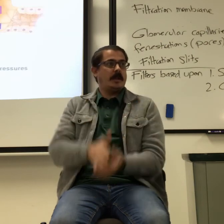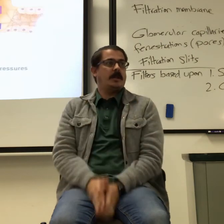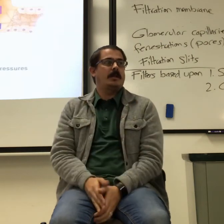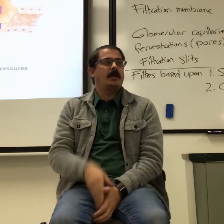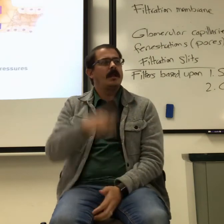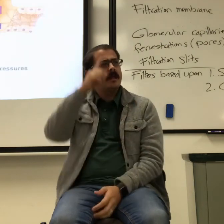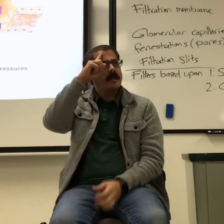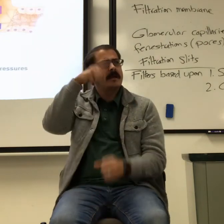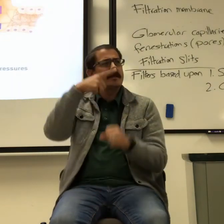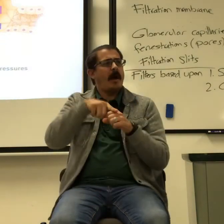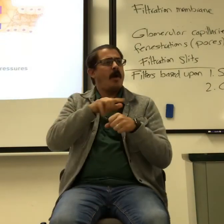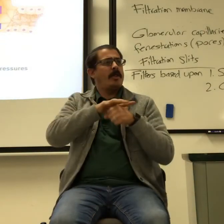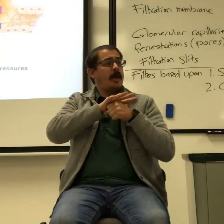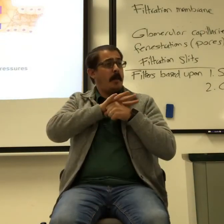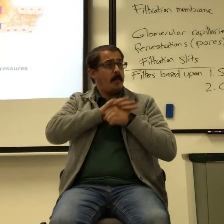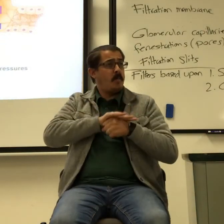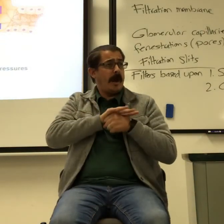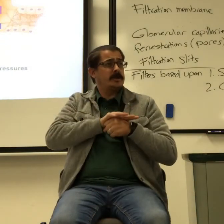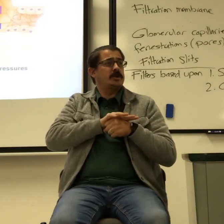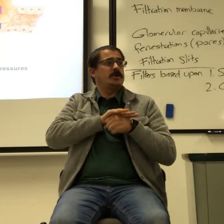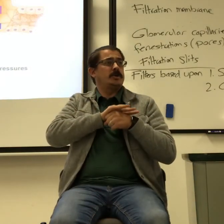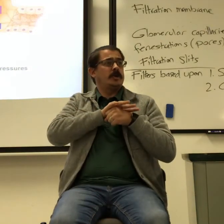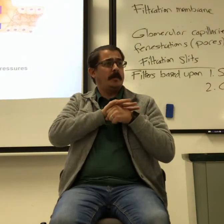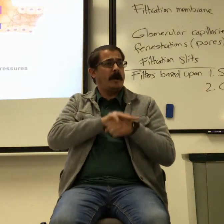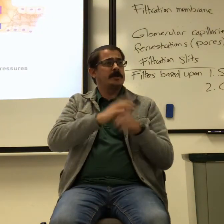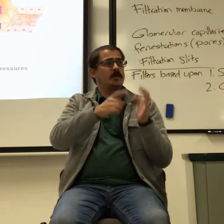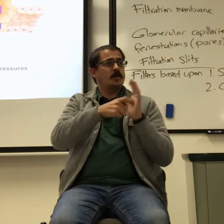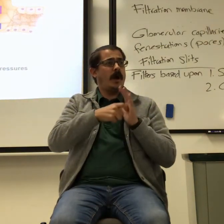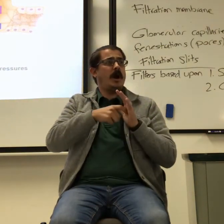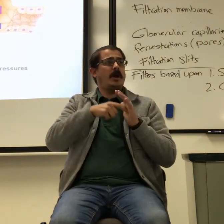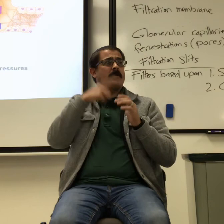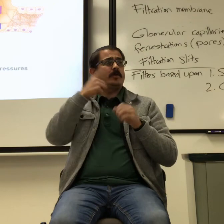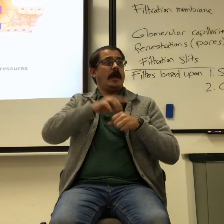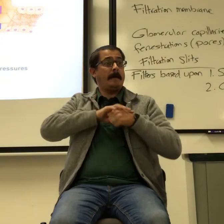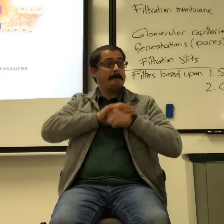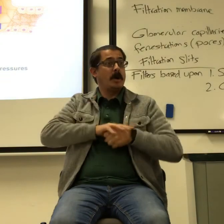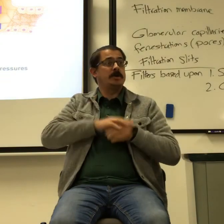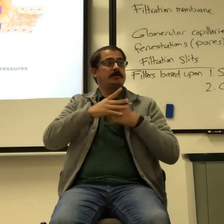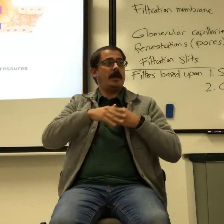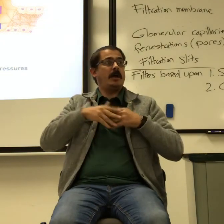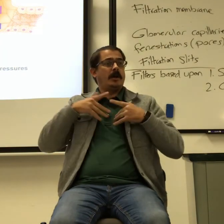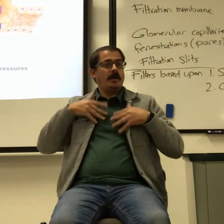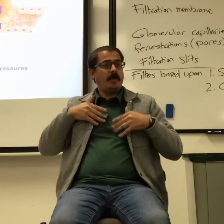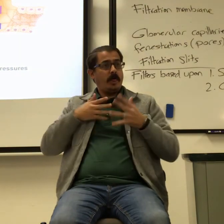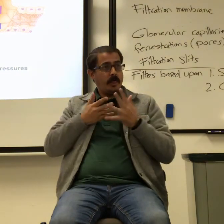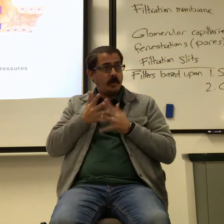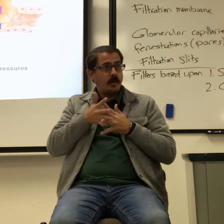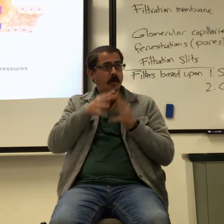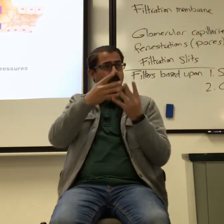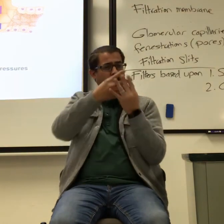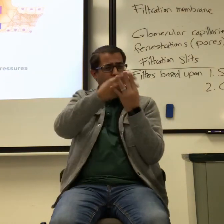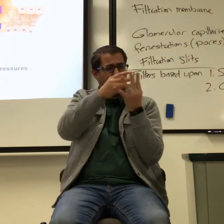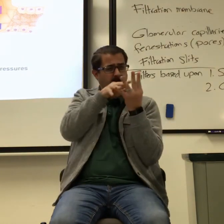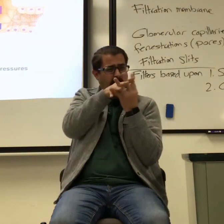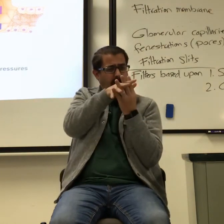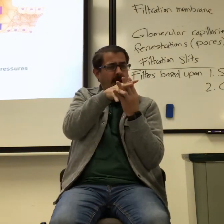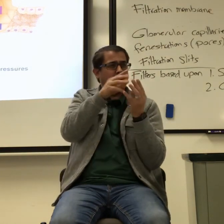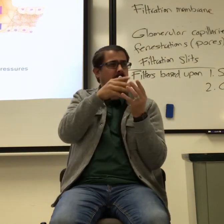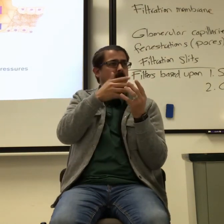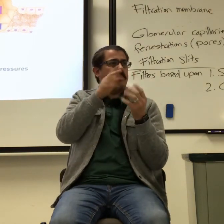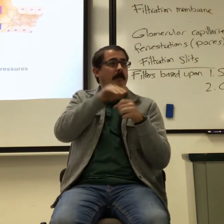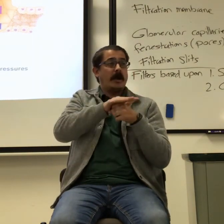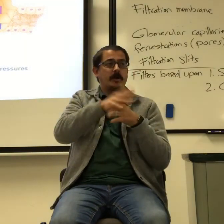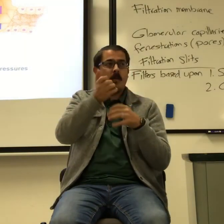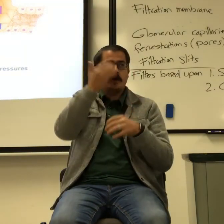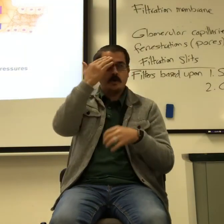about the pressure it takes to push blood through those little glomerular capillaries. And so these pressures I